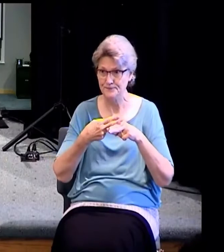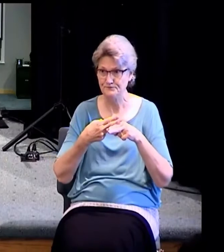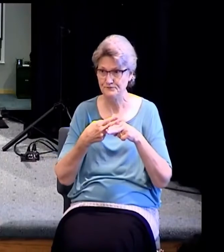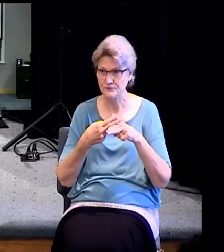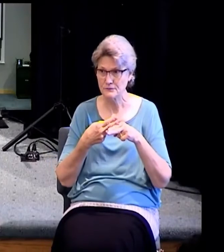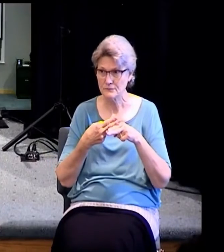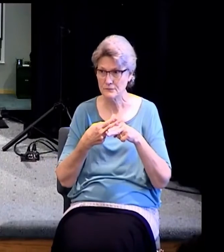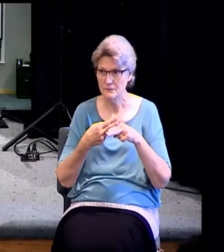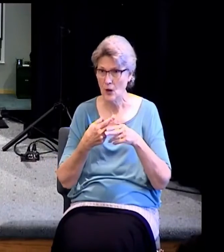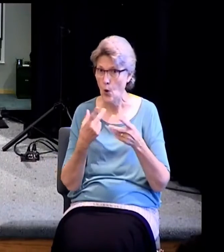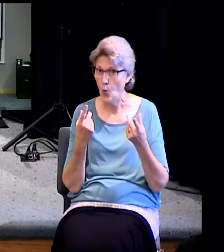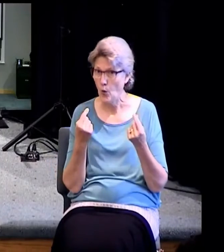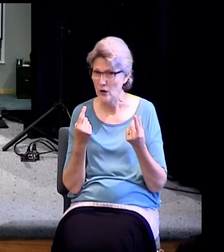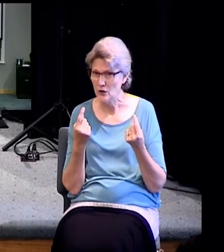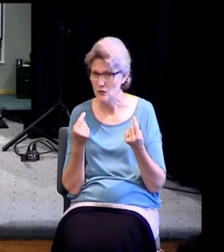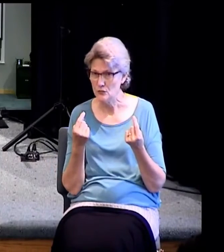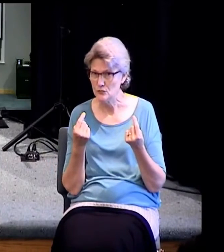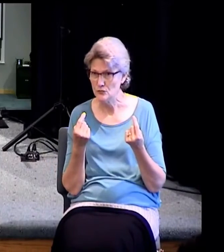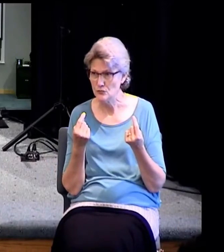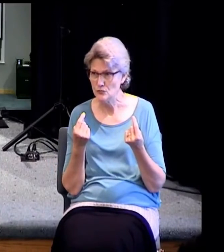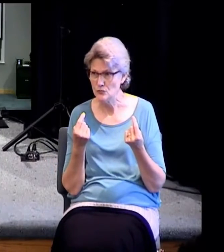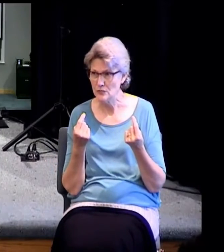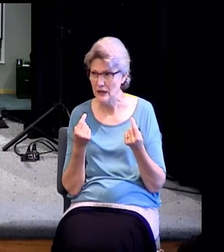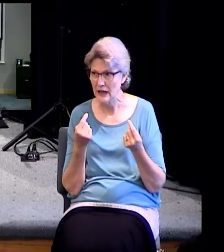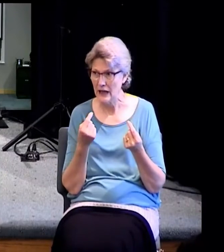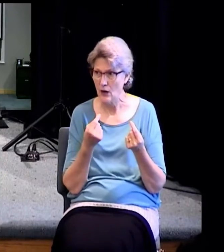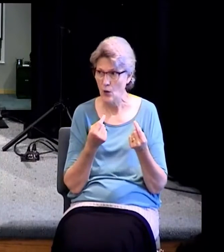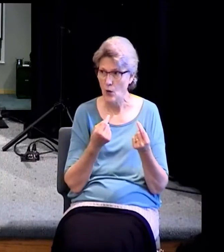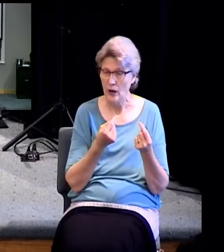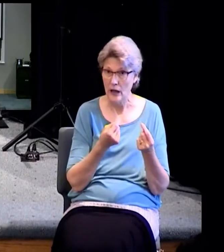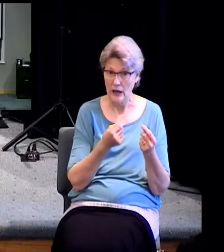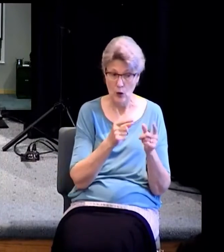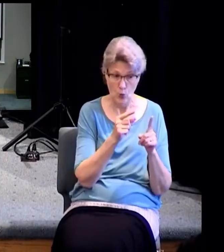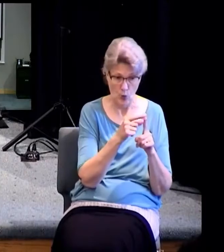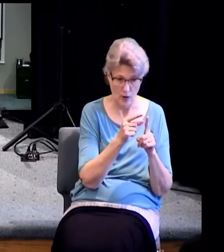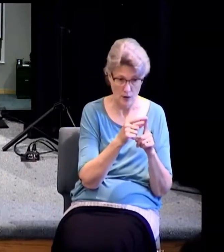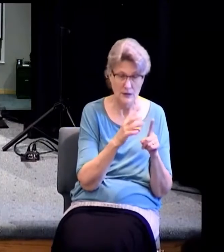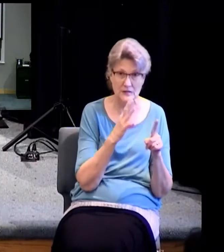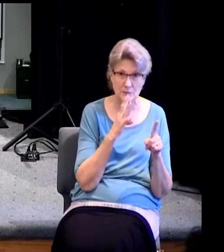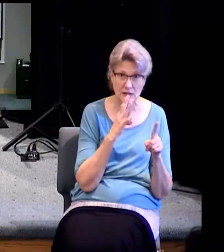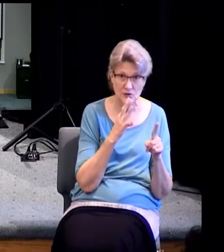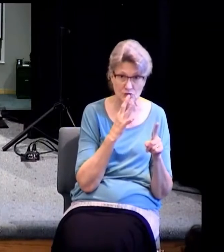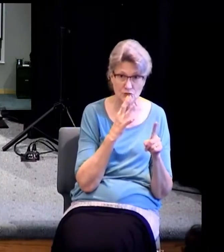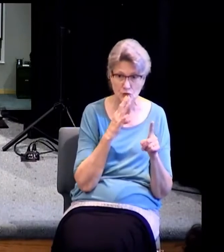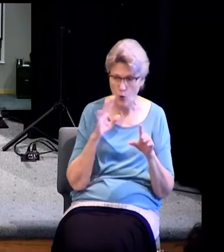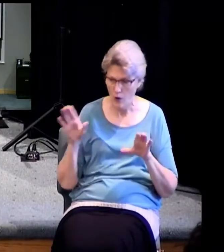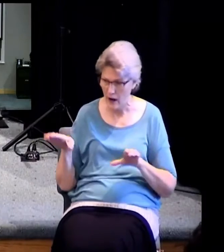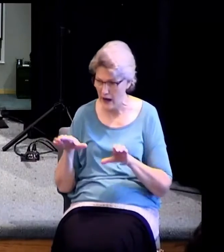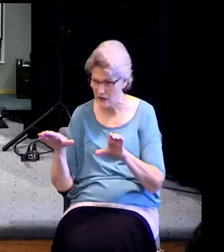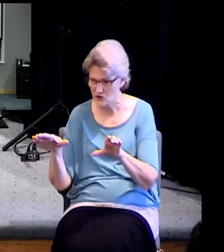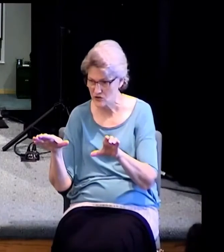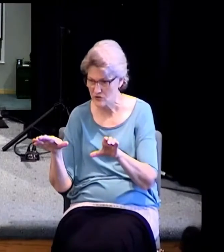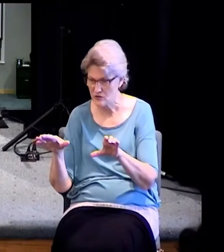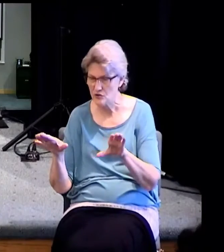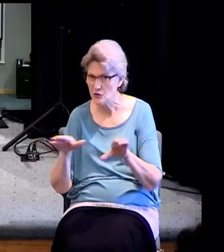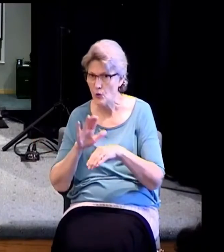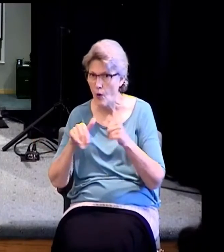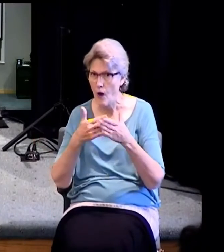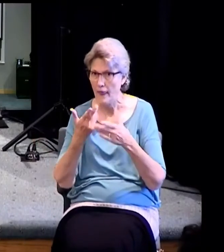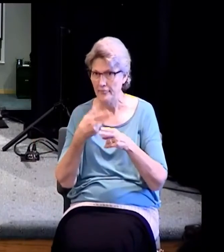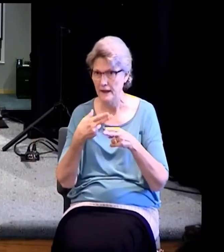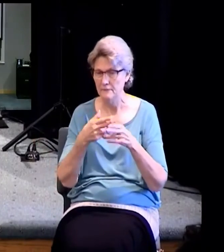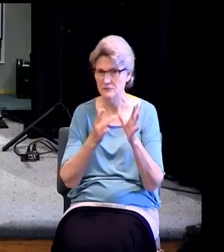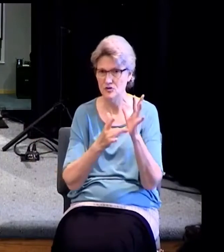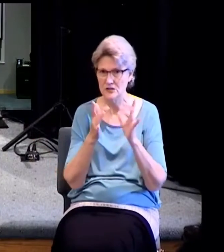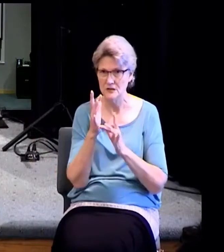says, whatsoever you do in word or indeed, do it all